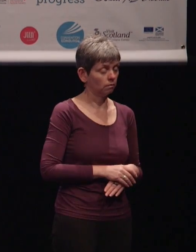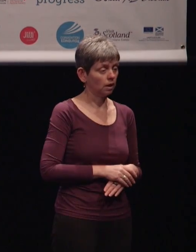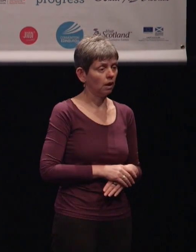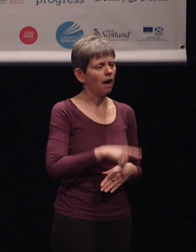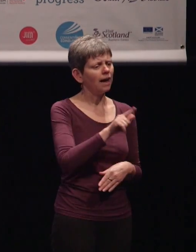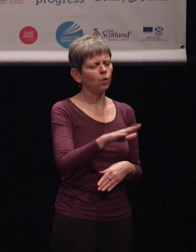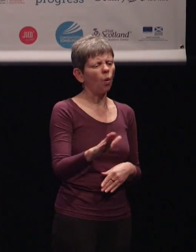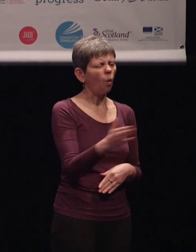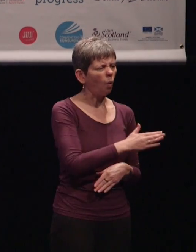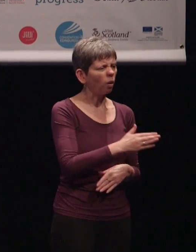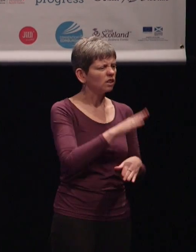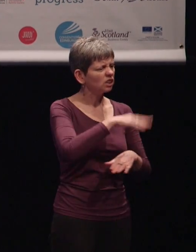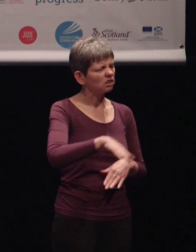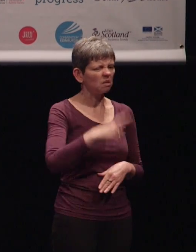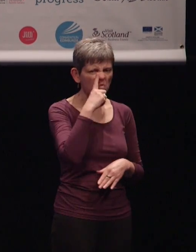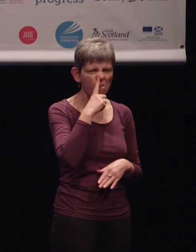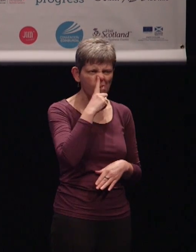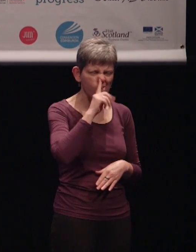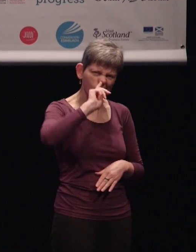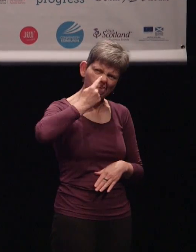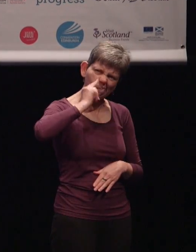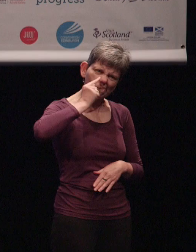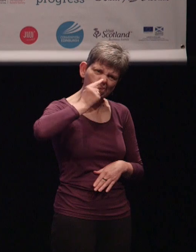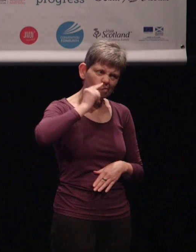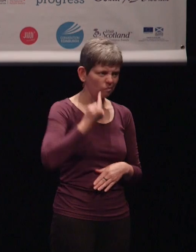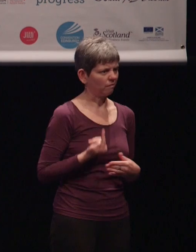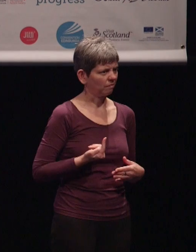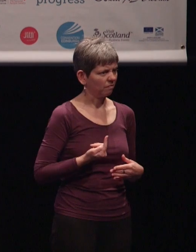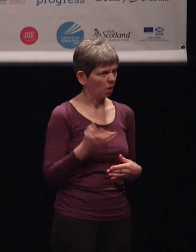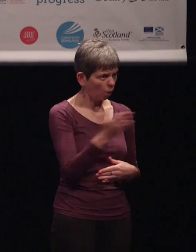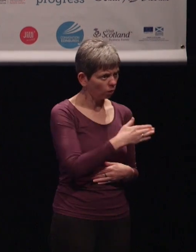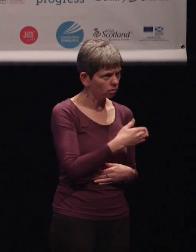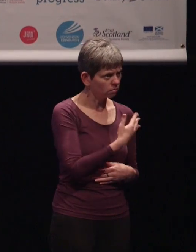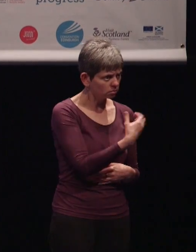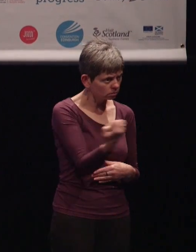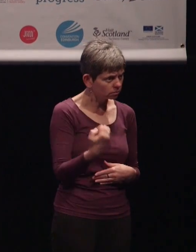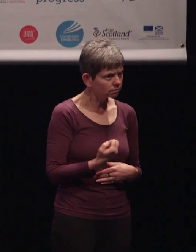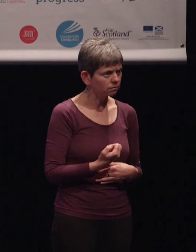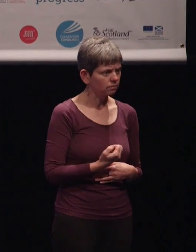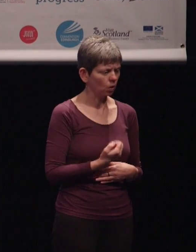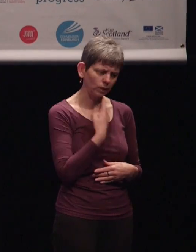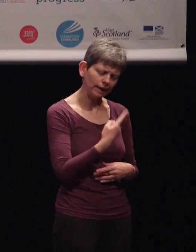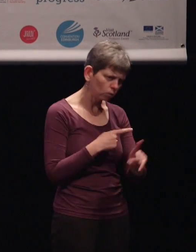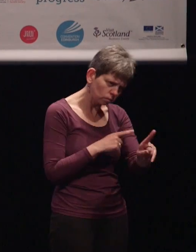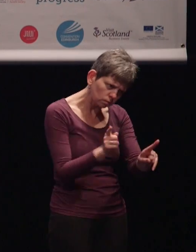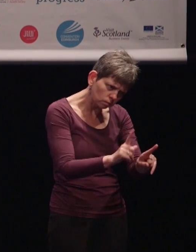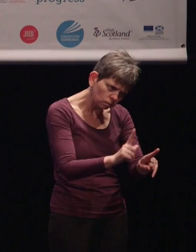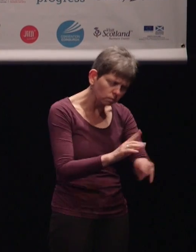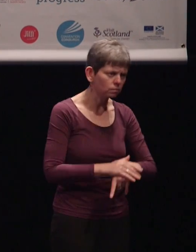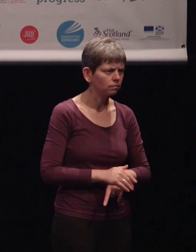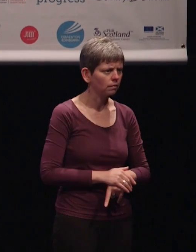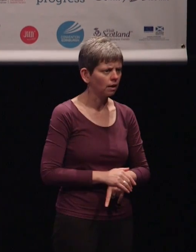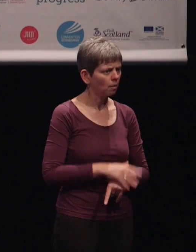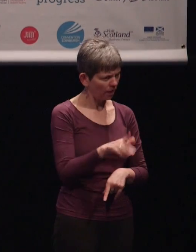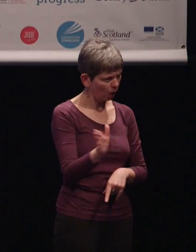known has picked their nose. And we don't like that if we're adults, so we tell them not to pick their nose. And